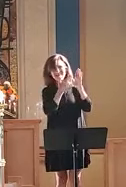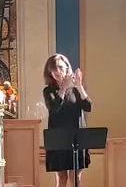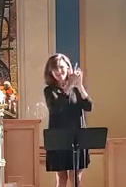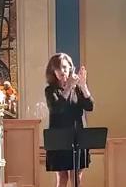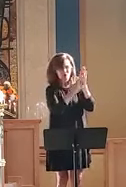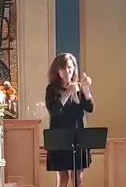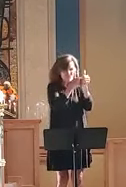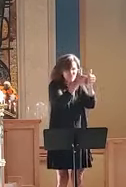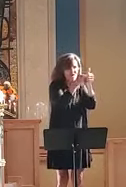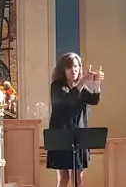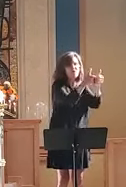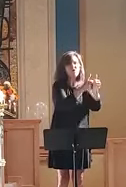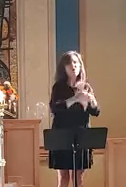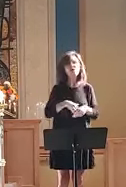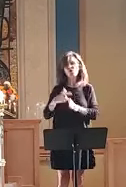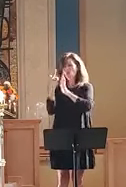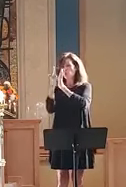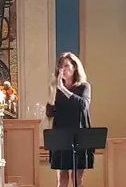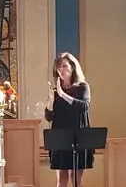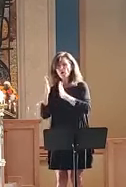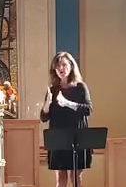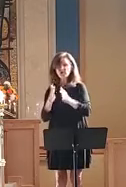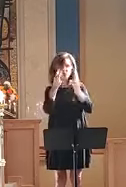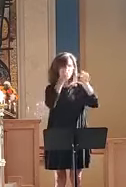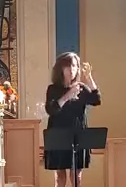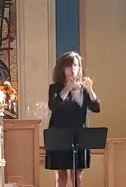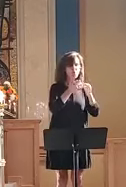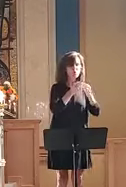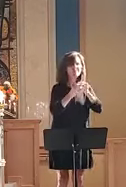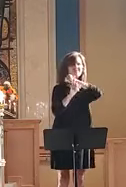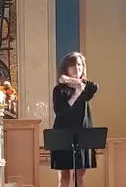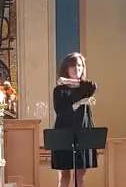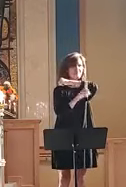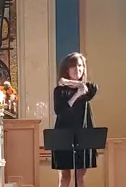lawyers and courts, fines and penalties.